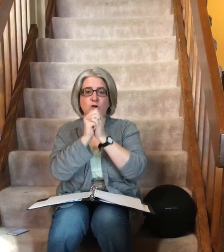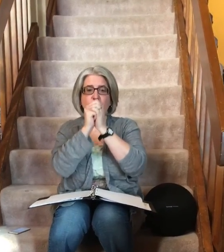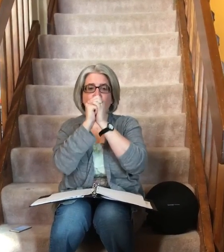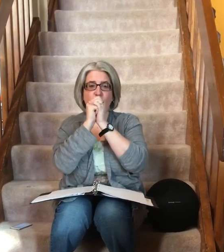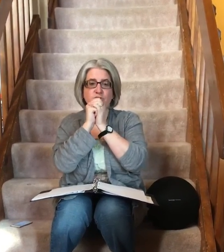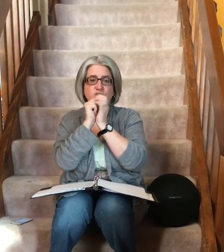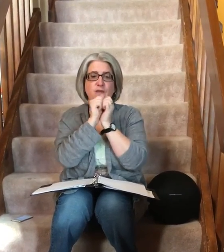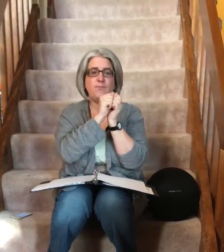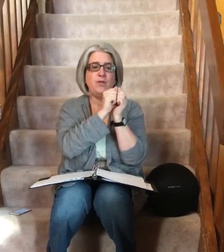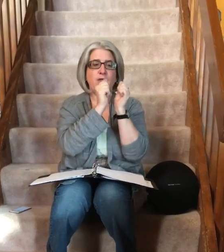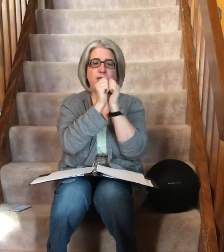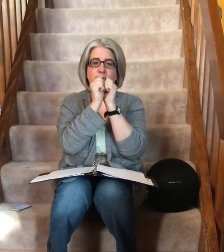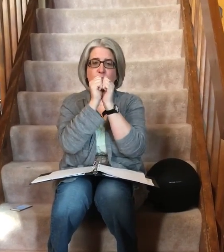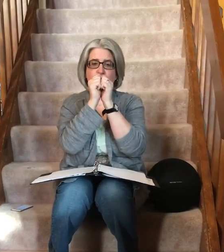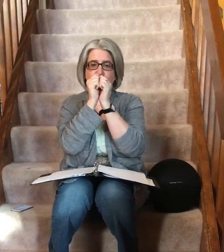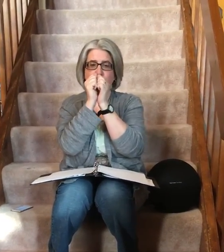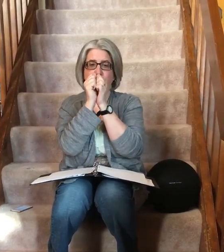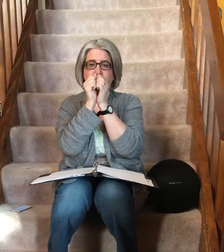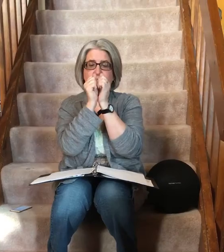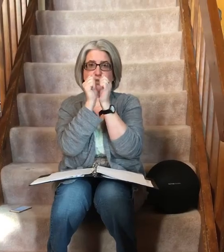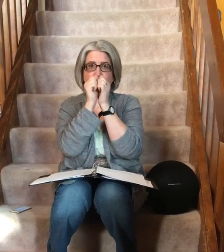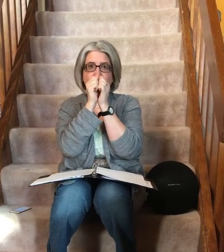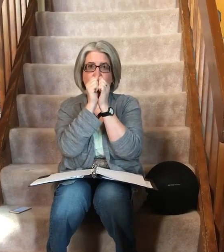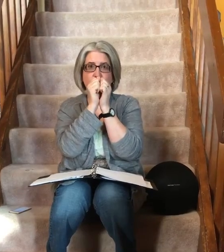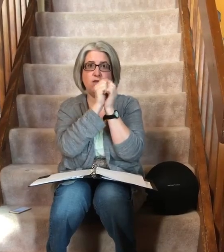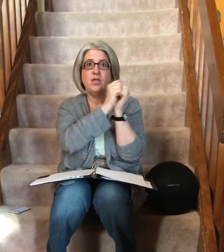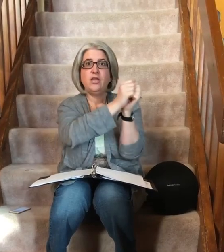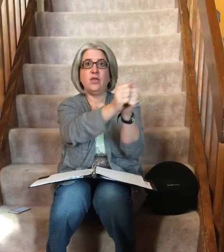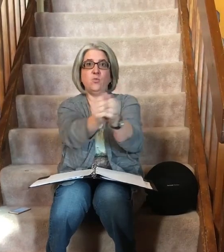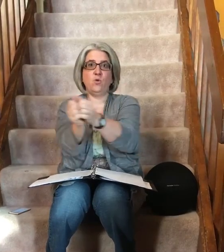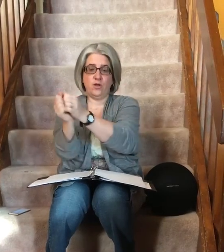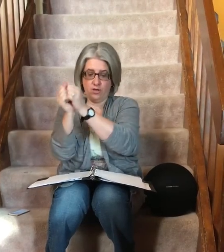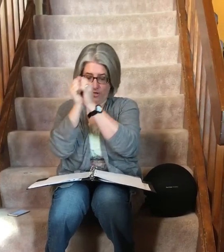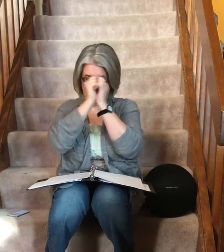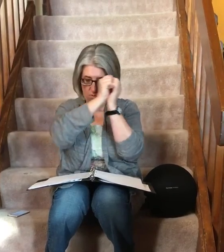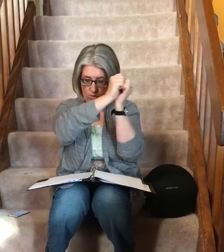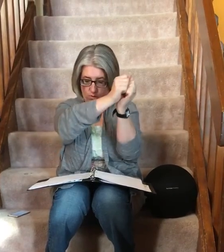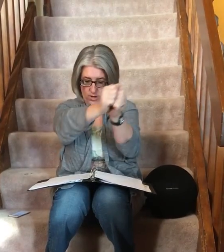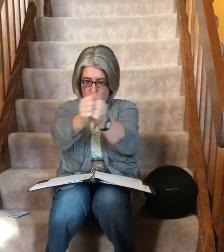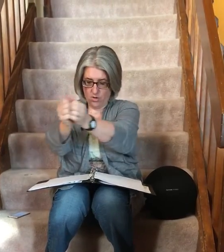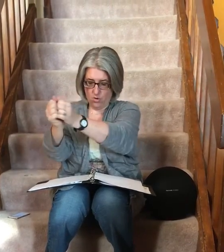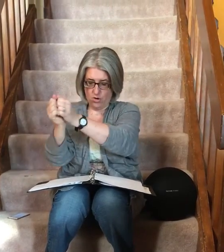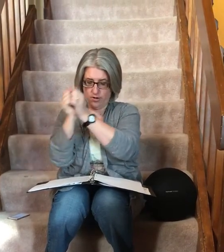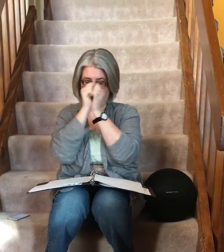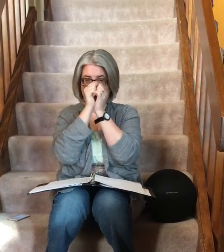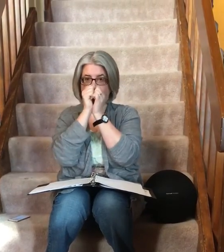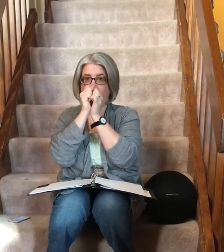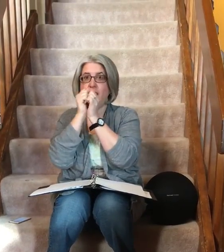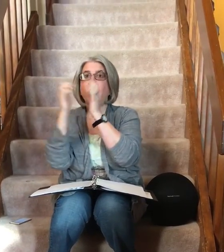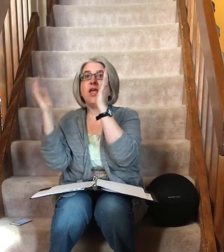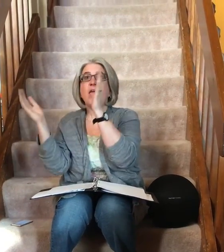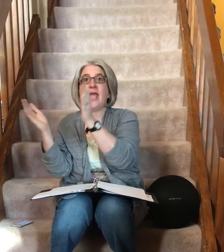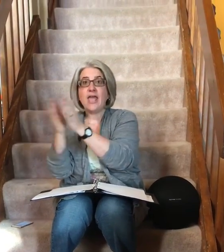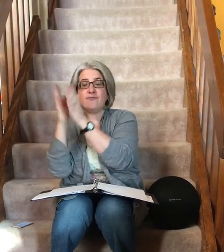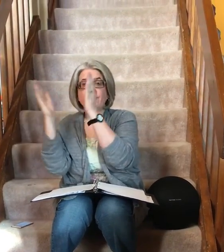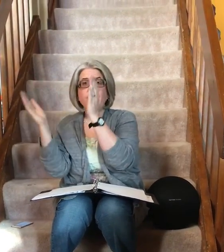word of worship, and now put your hands knuckle to knuckle with one accord. Every